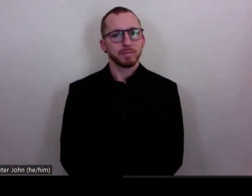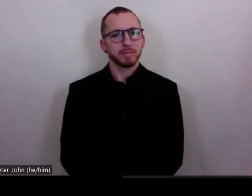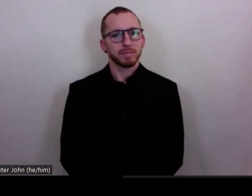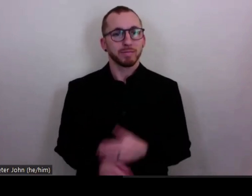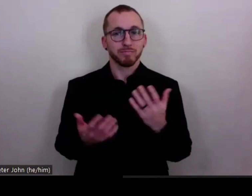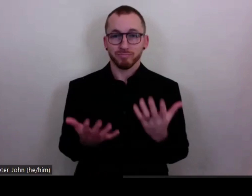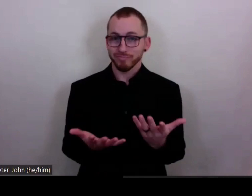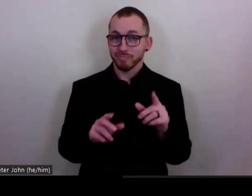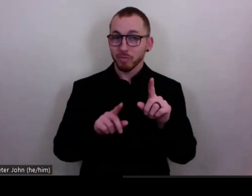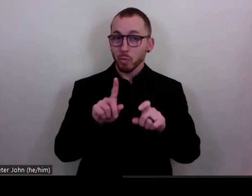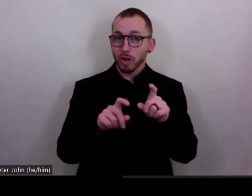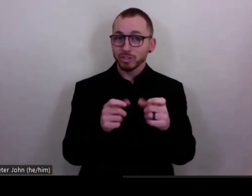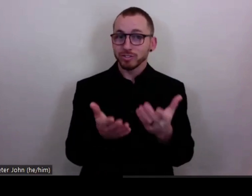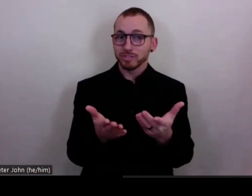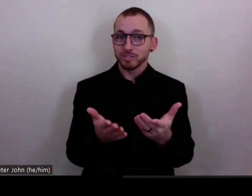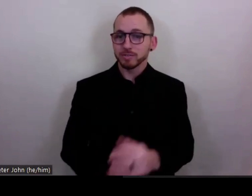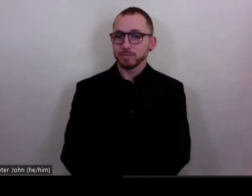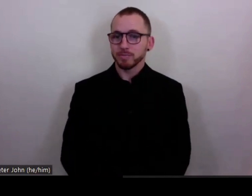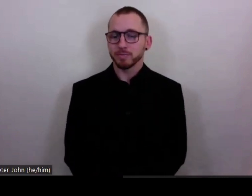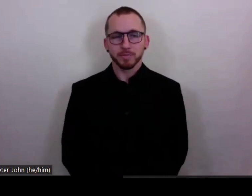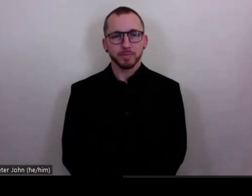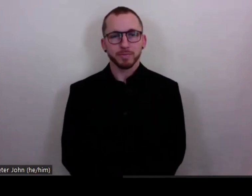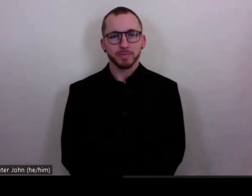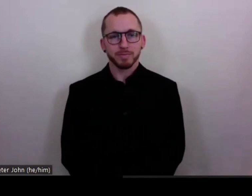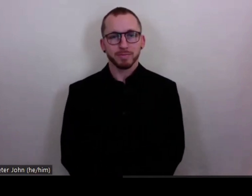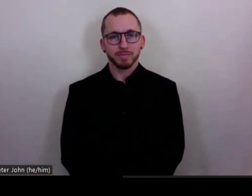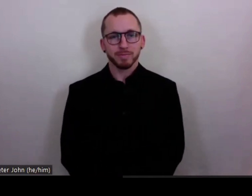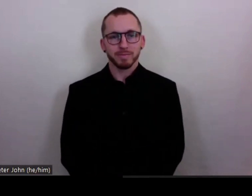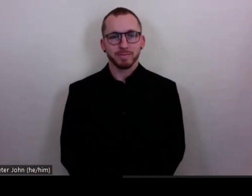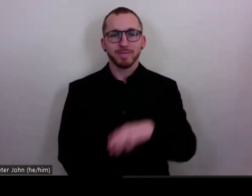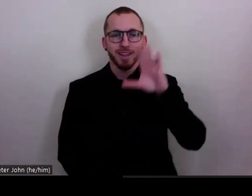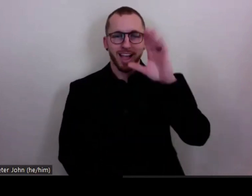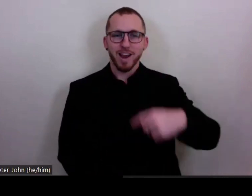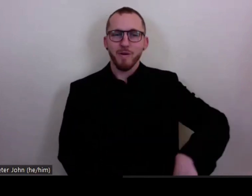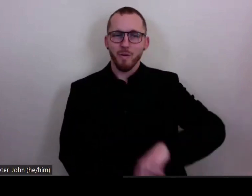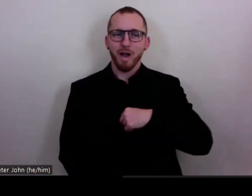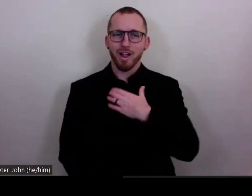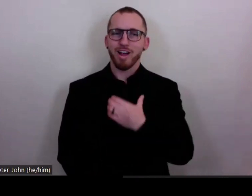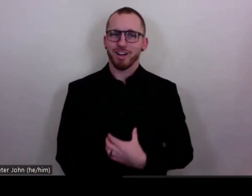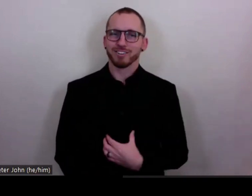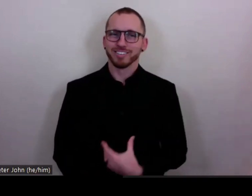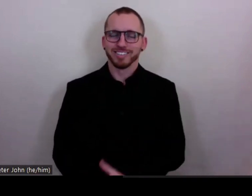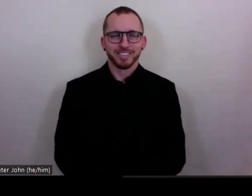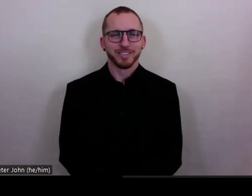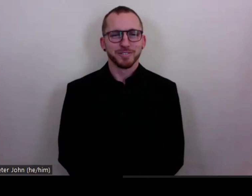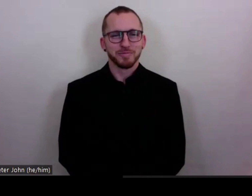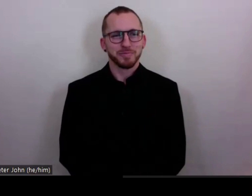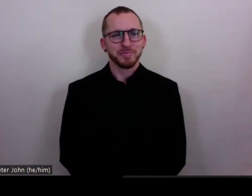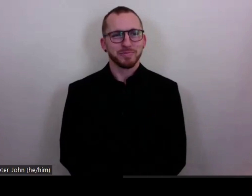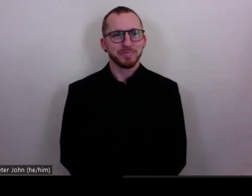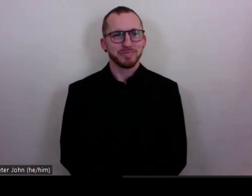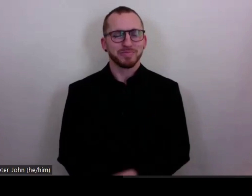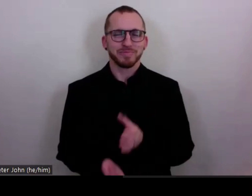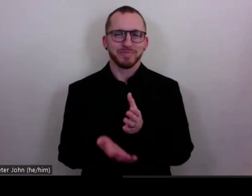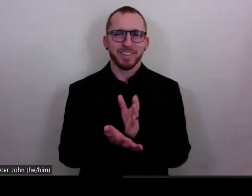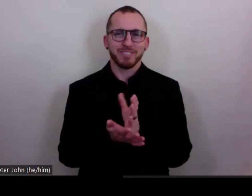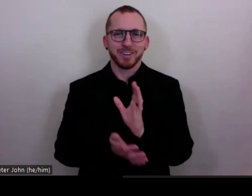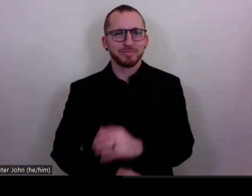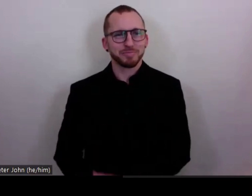Any questions? I know we're all hungry. All right.